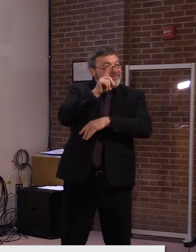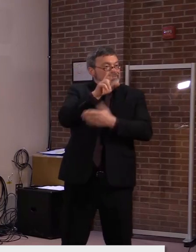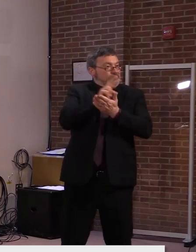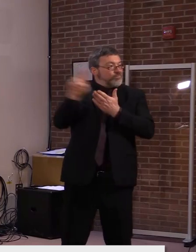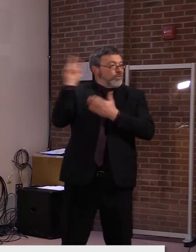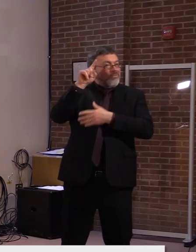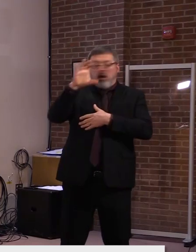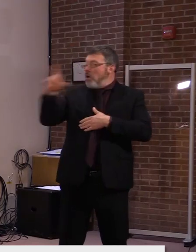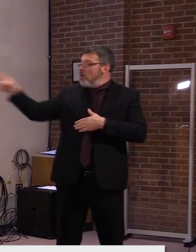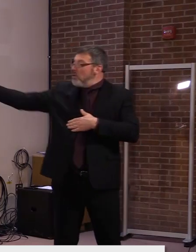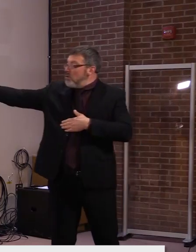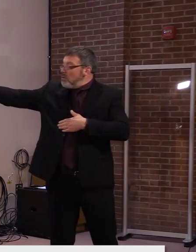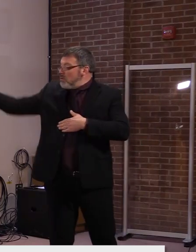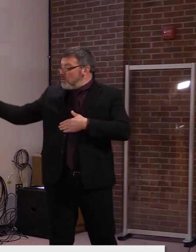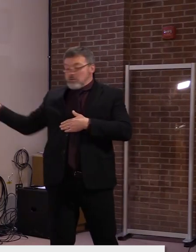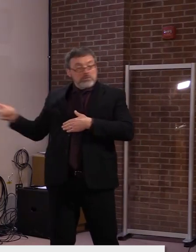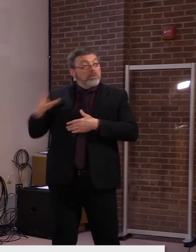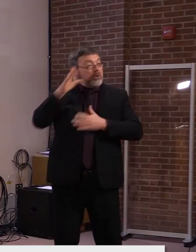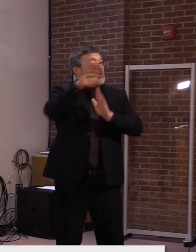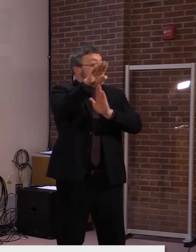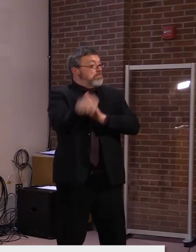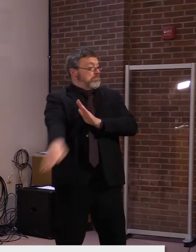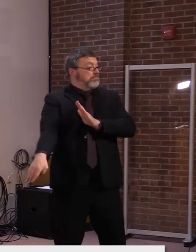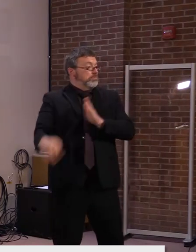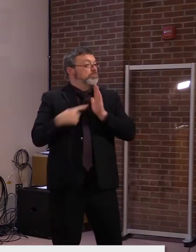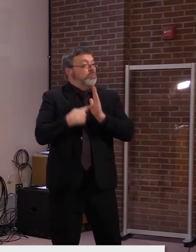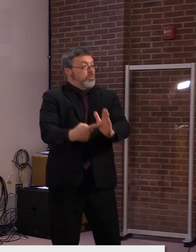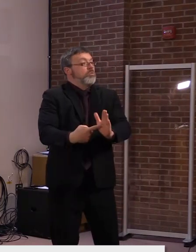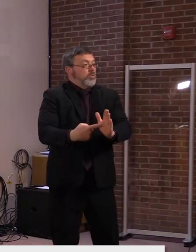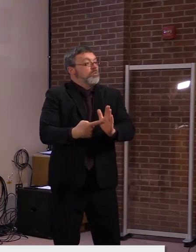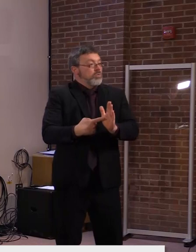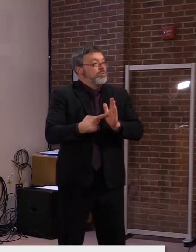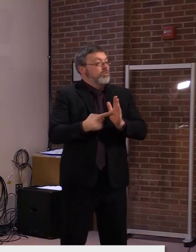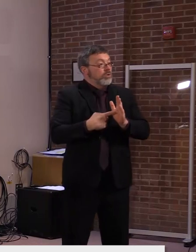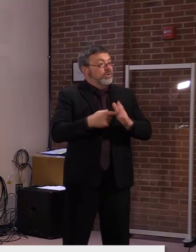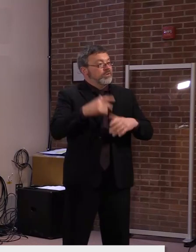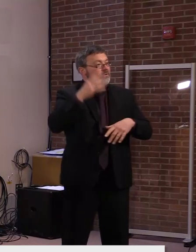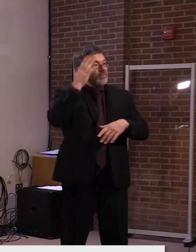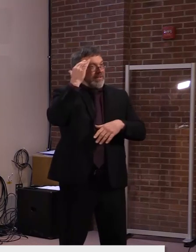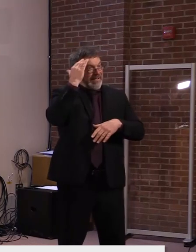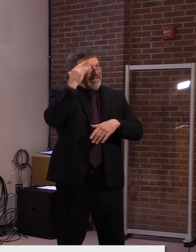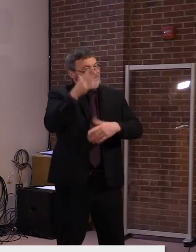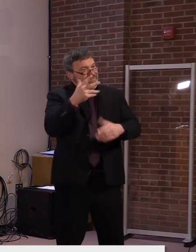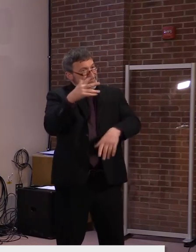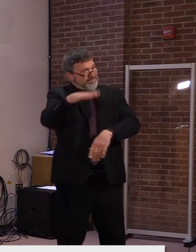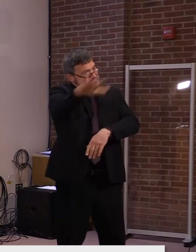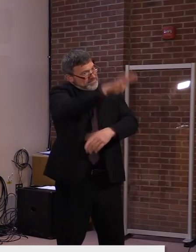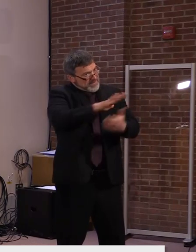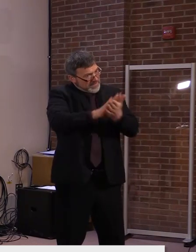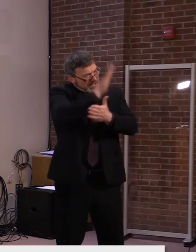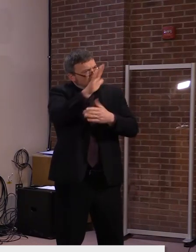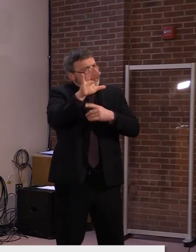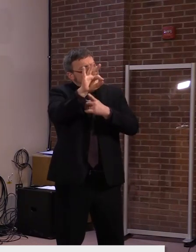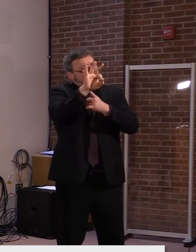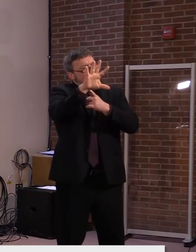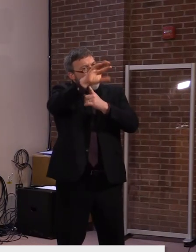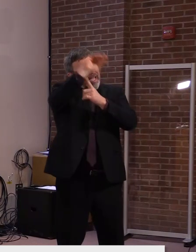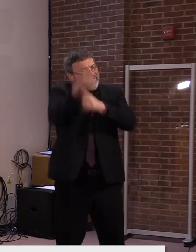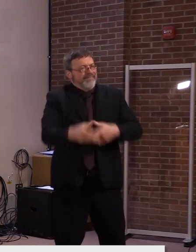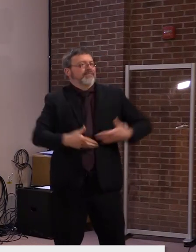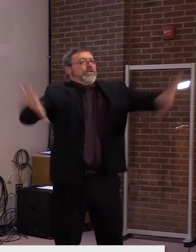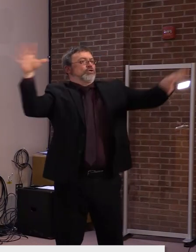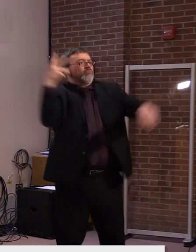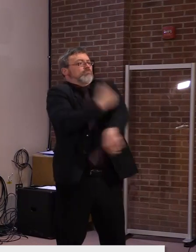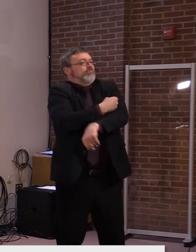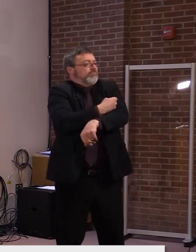college campuses. And again, with their 95% vaccination rate, not all that surprising. Looking at our long-term care facilities,